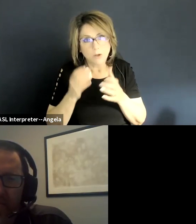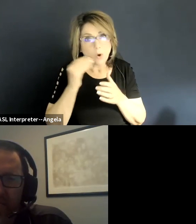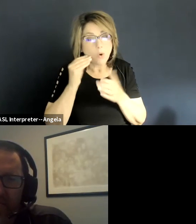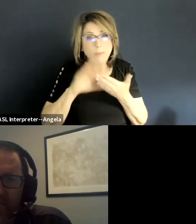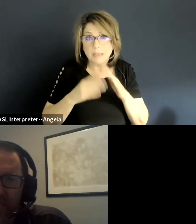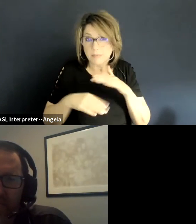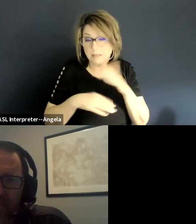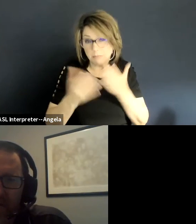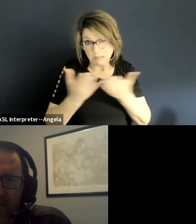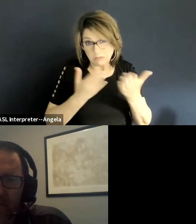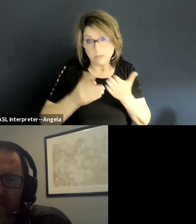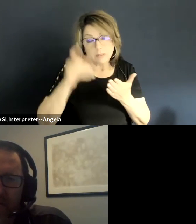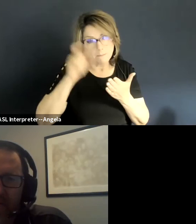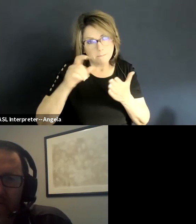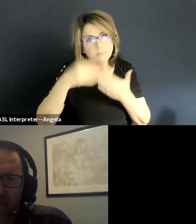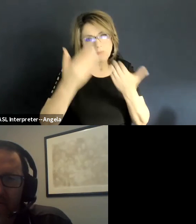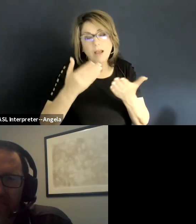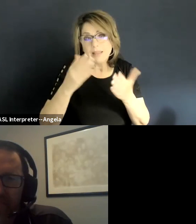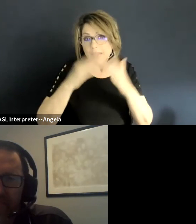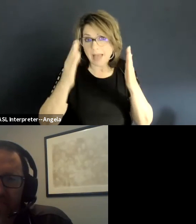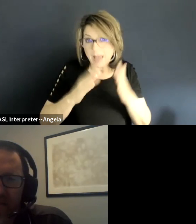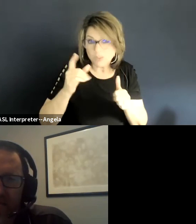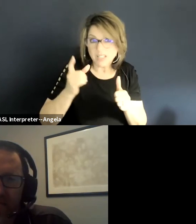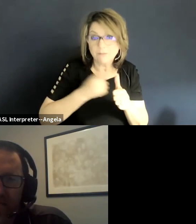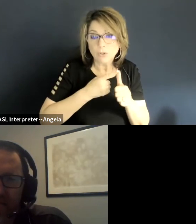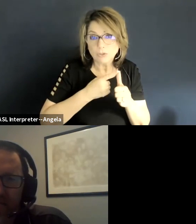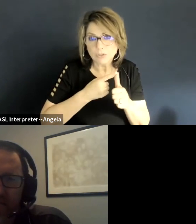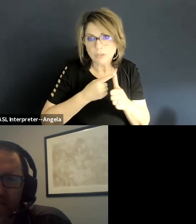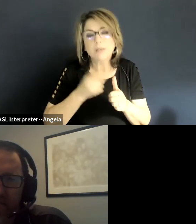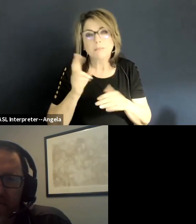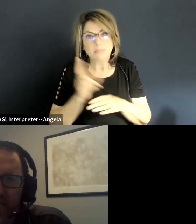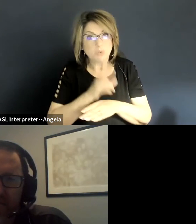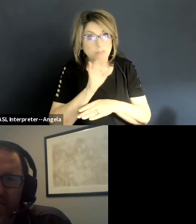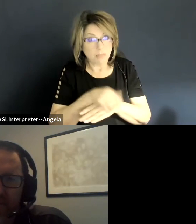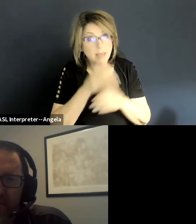be provided. Housing first, you may want to use that type of a strategy